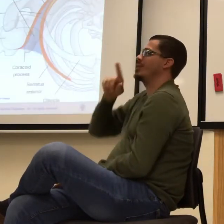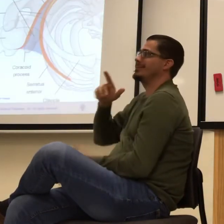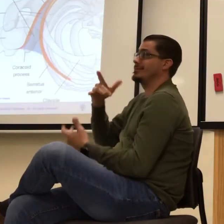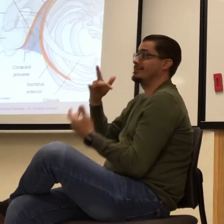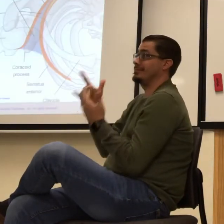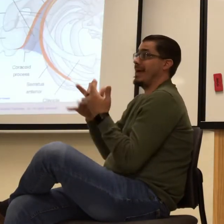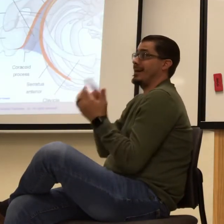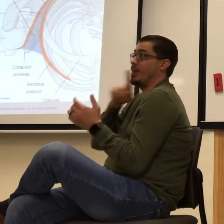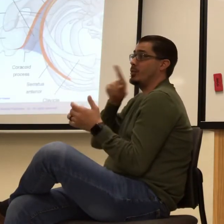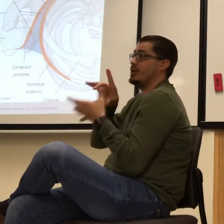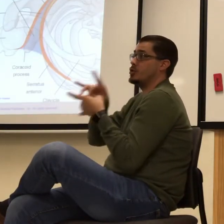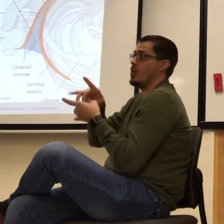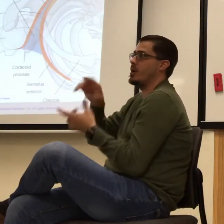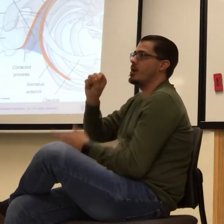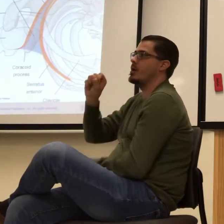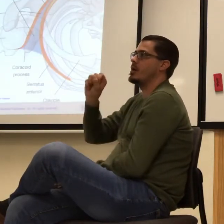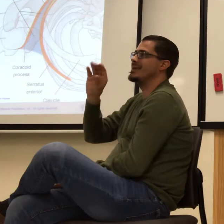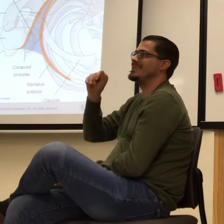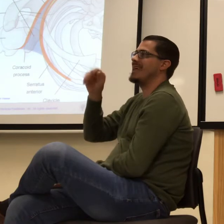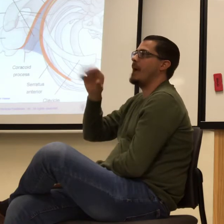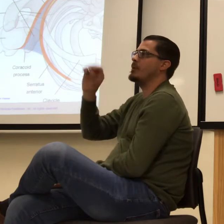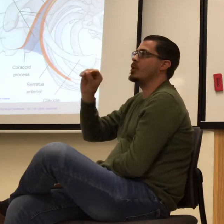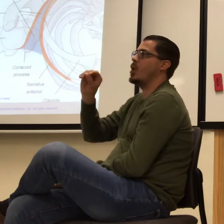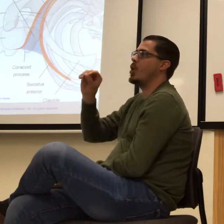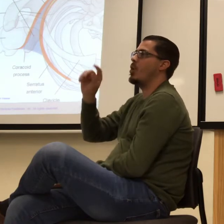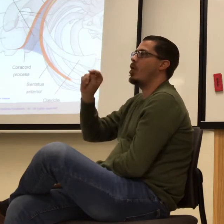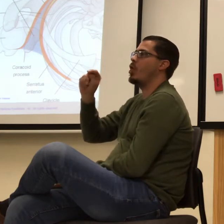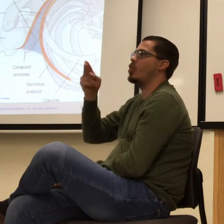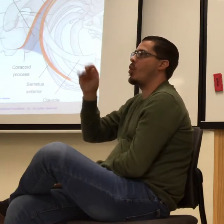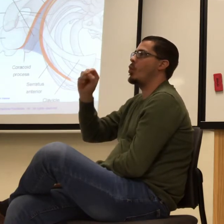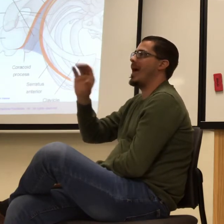joint called scapulothoracic joint.